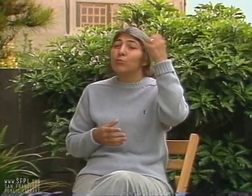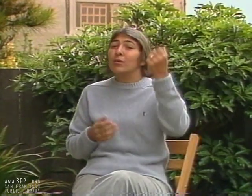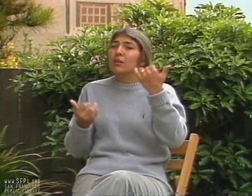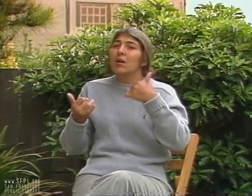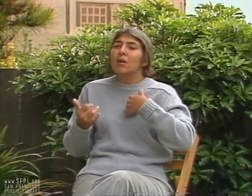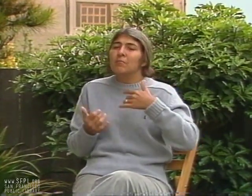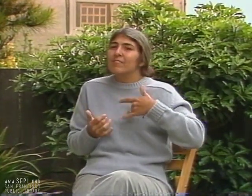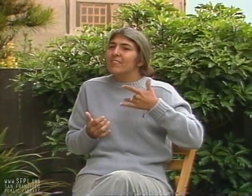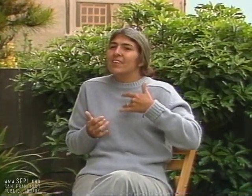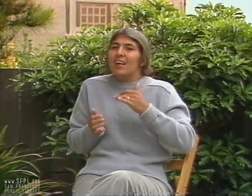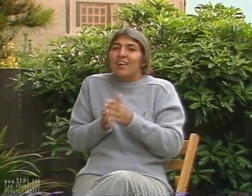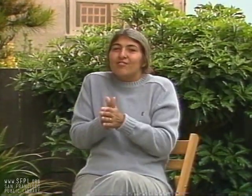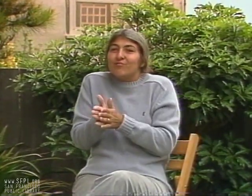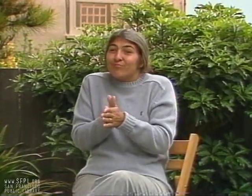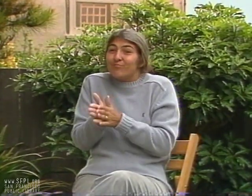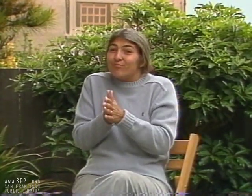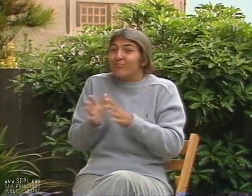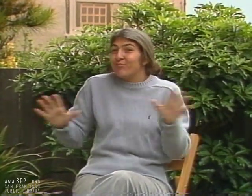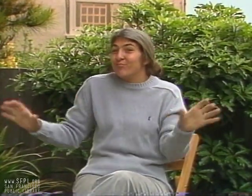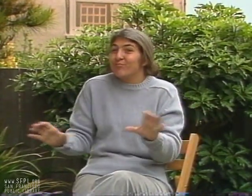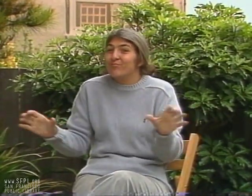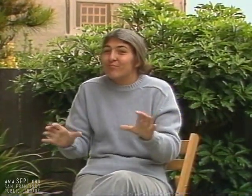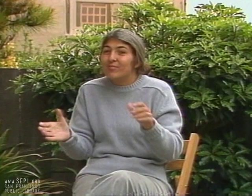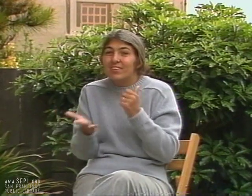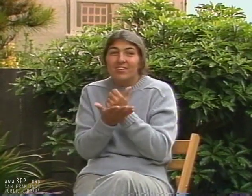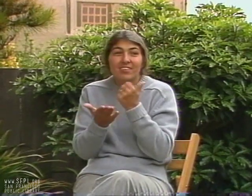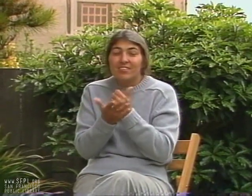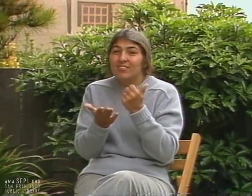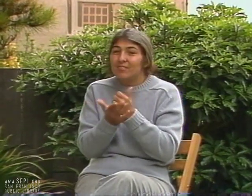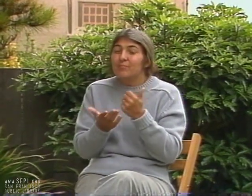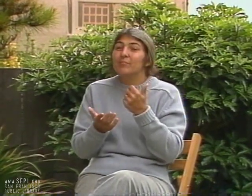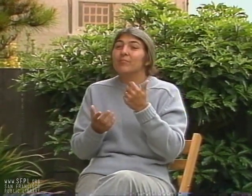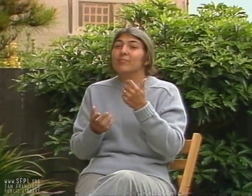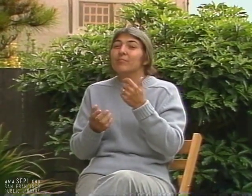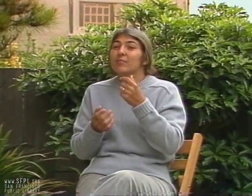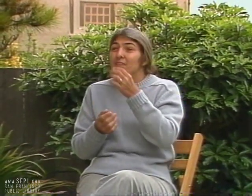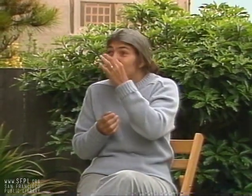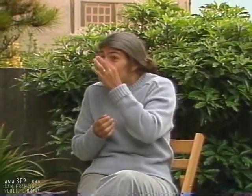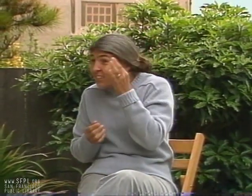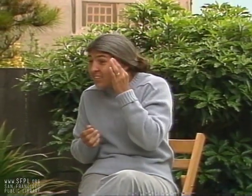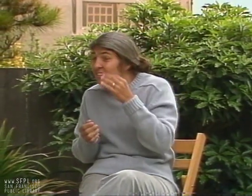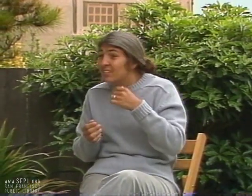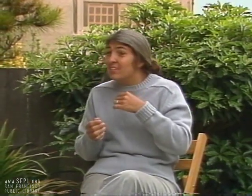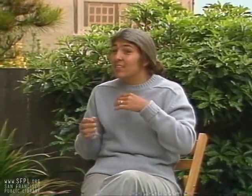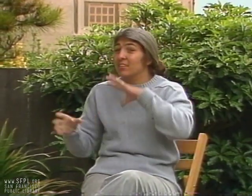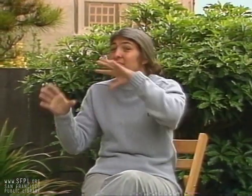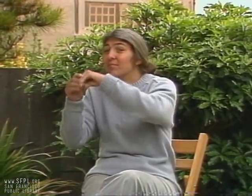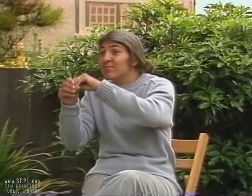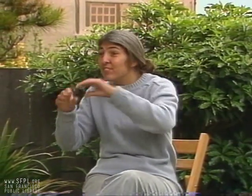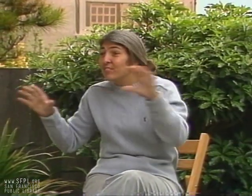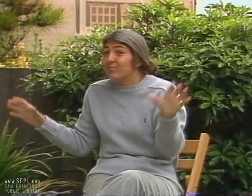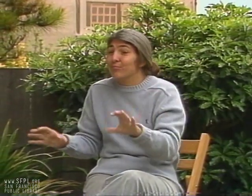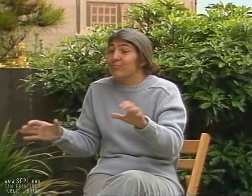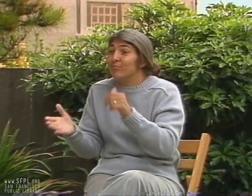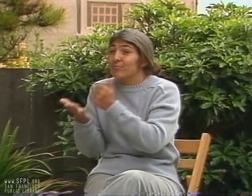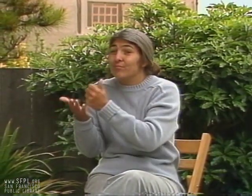Much later, those same feelings still haunted me because I wanted to become politically active, and I faced a difficult